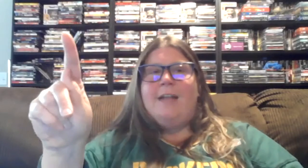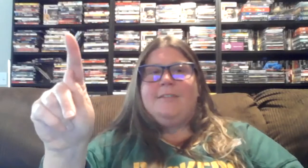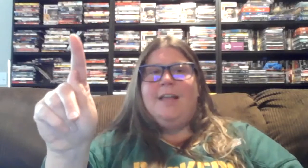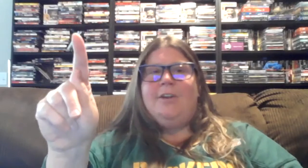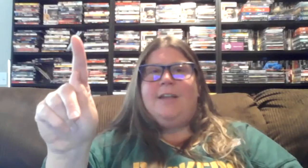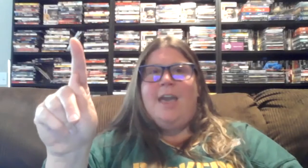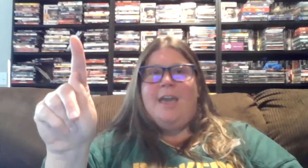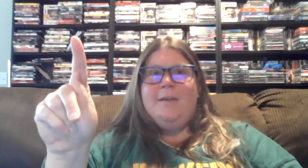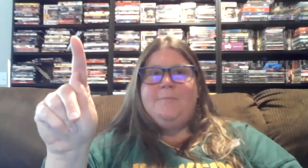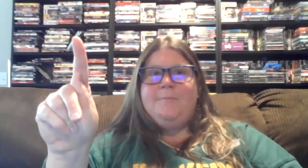the letter K.